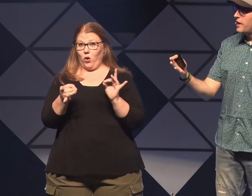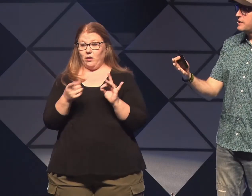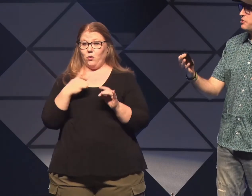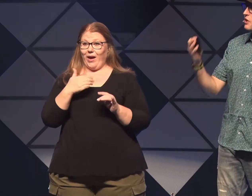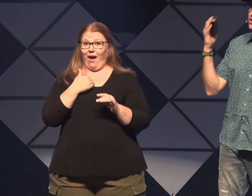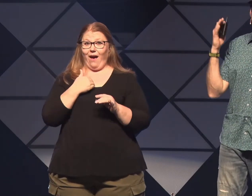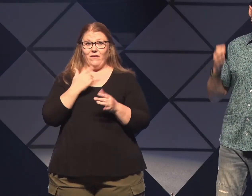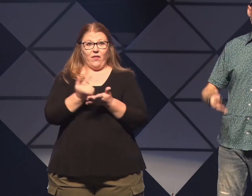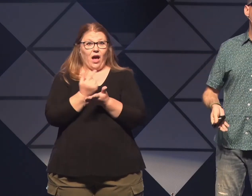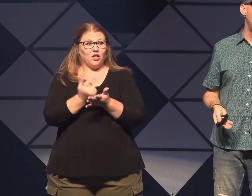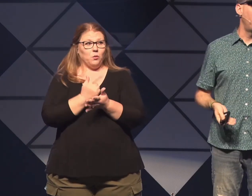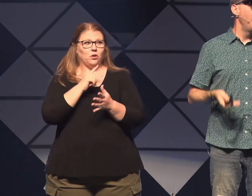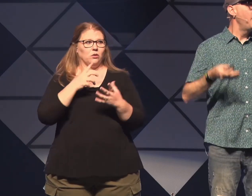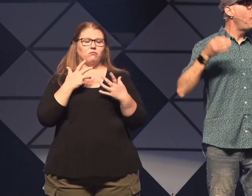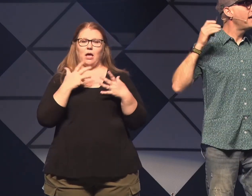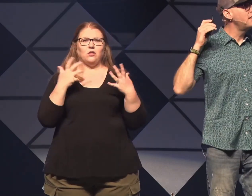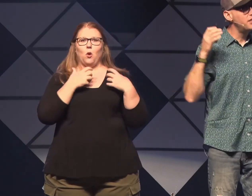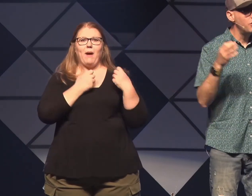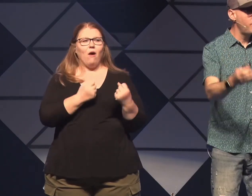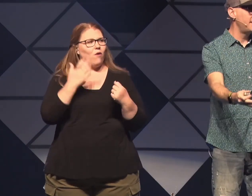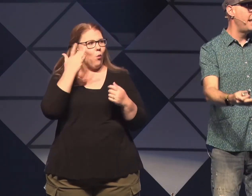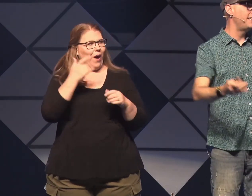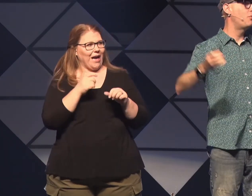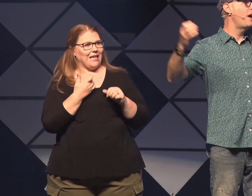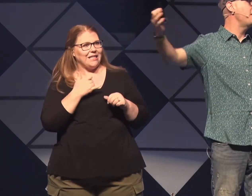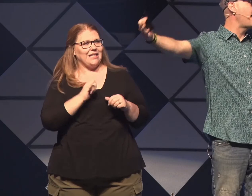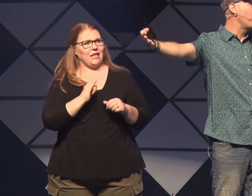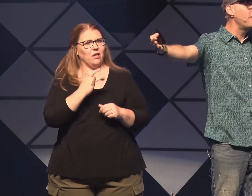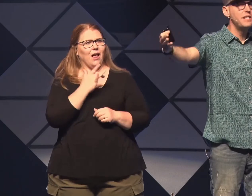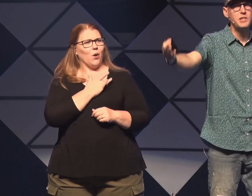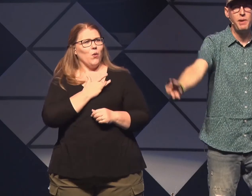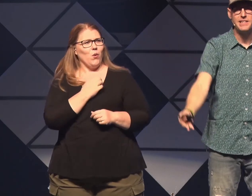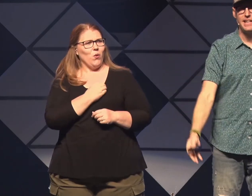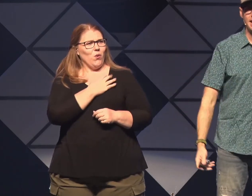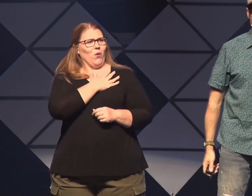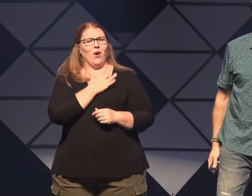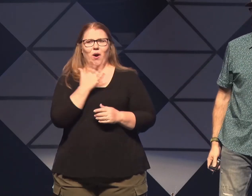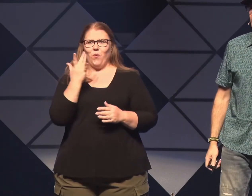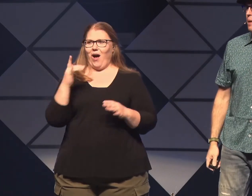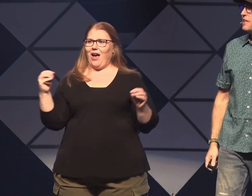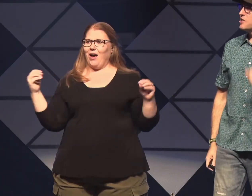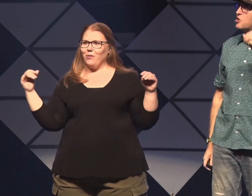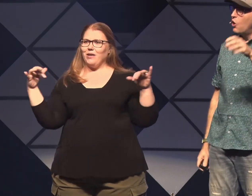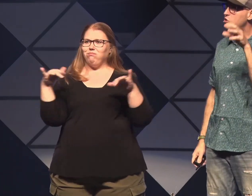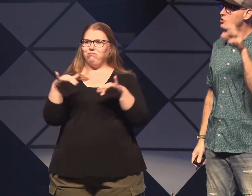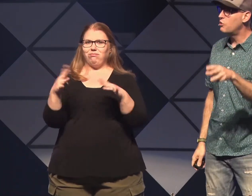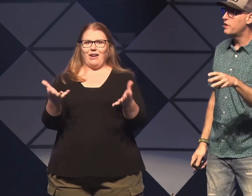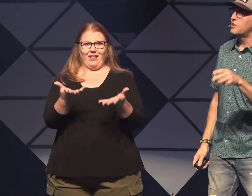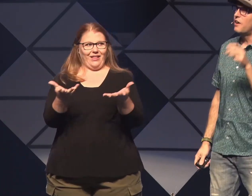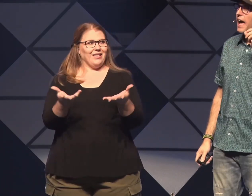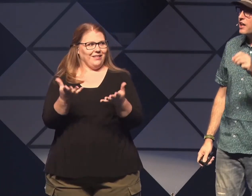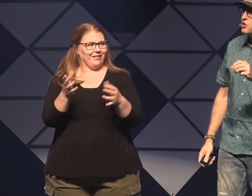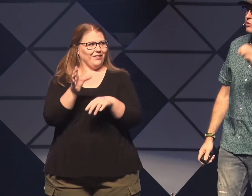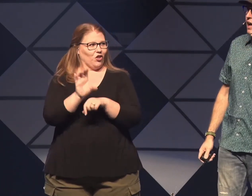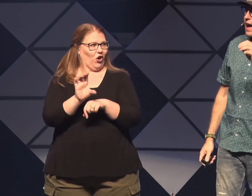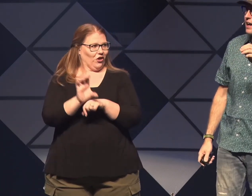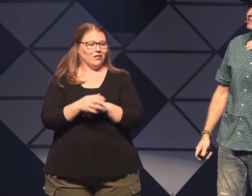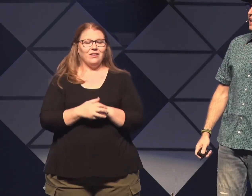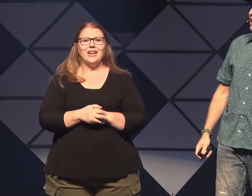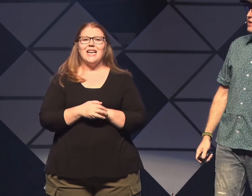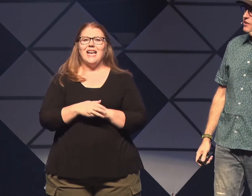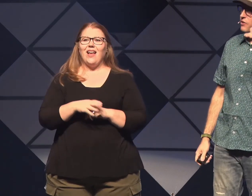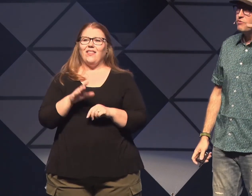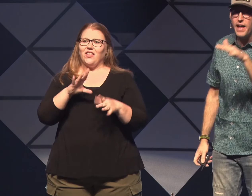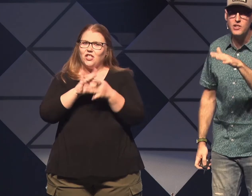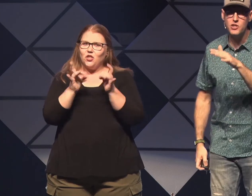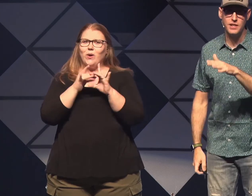in the Gospels are so powerful and why it still resonates and why we gather in a space like this, because those stories are actual acts